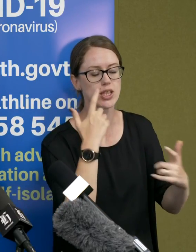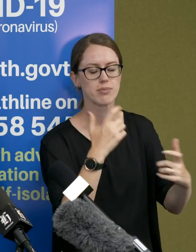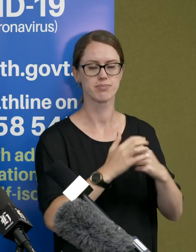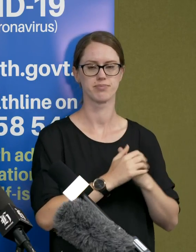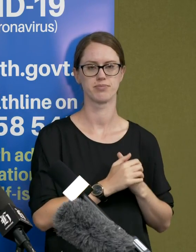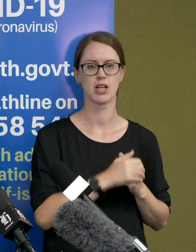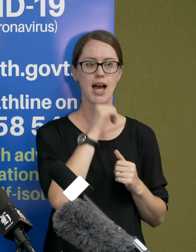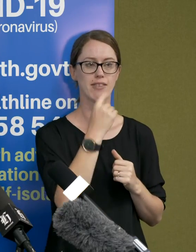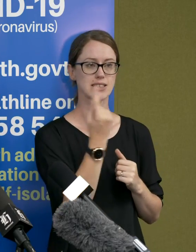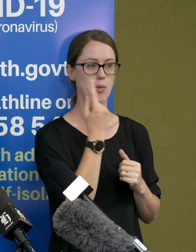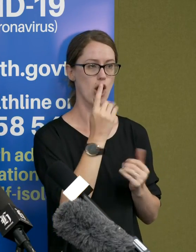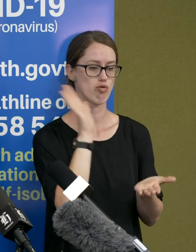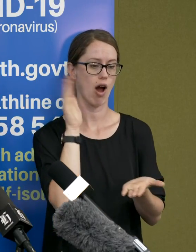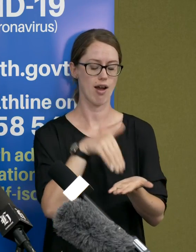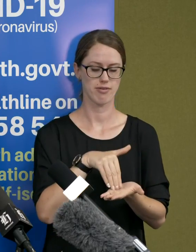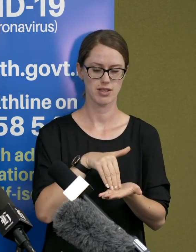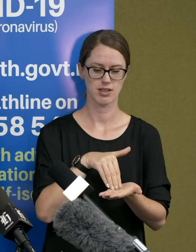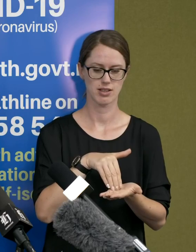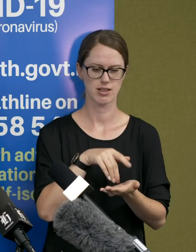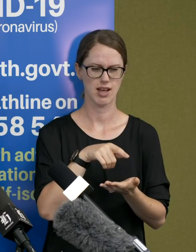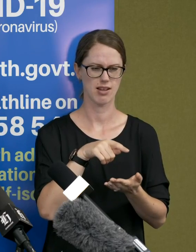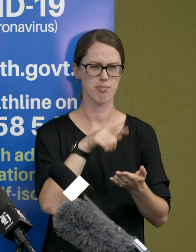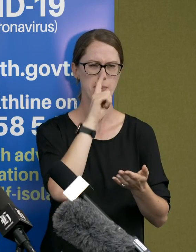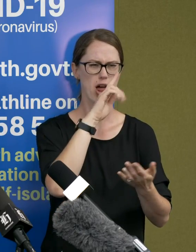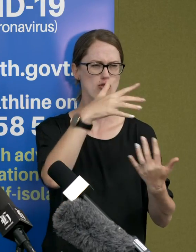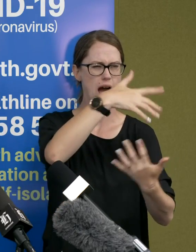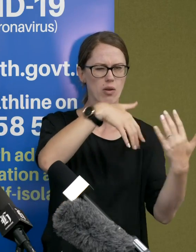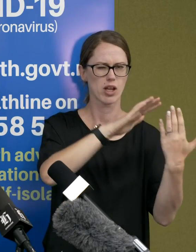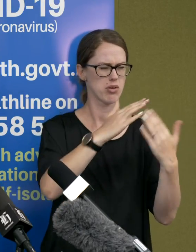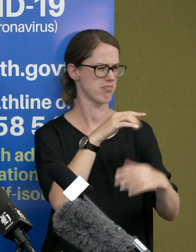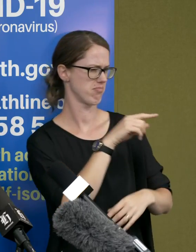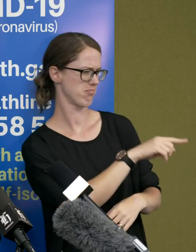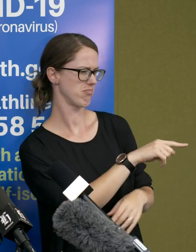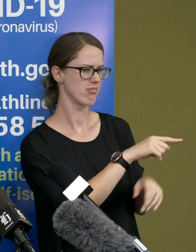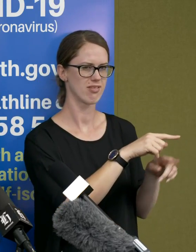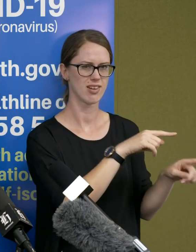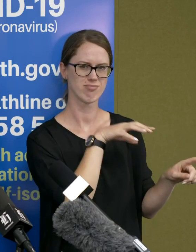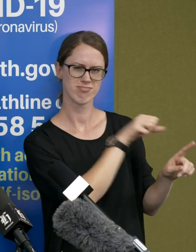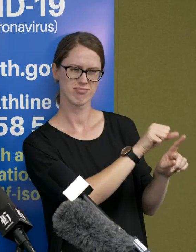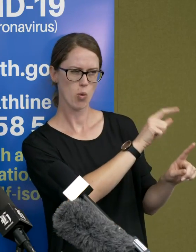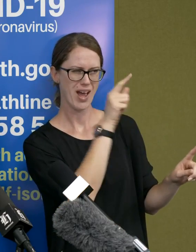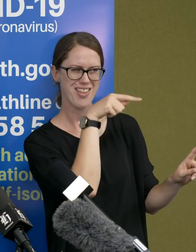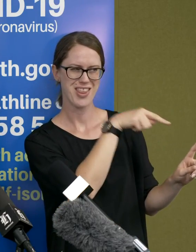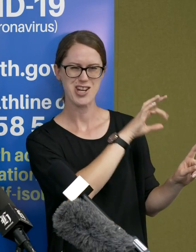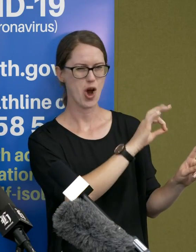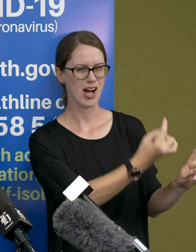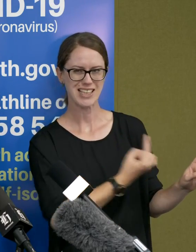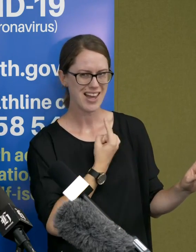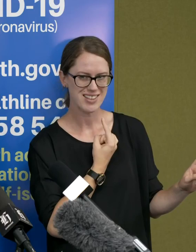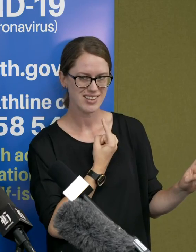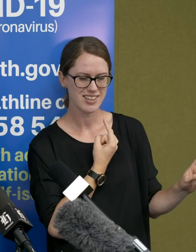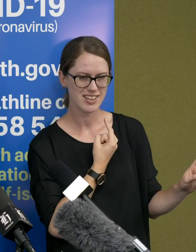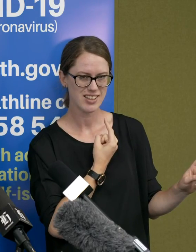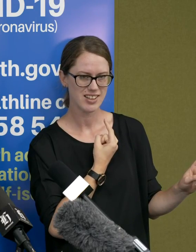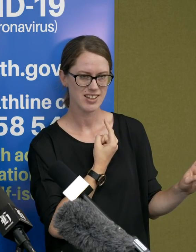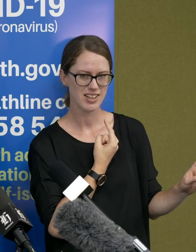Or if it's someone who has arrived back and other members and other people in the community are aware that the person's not self-isolating,